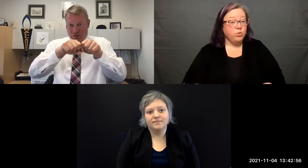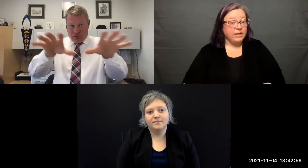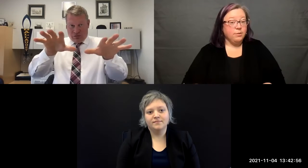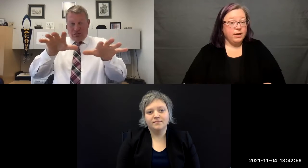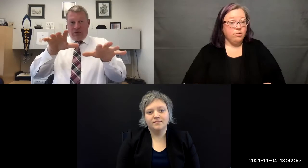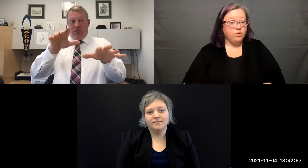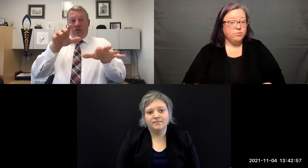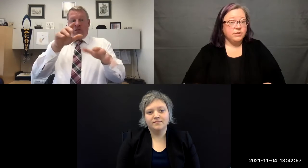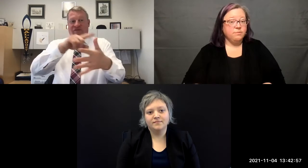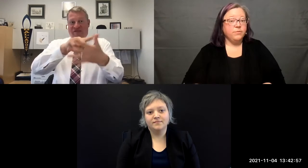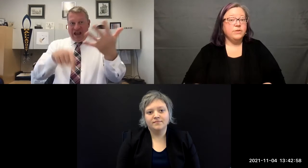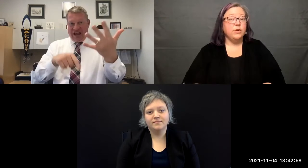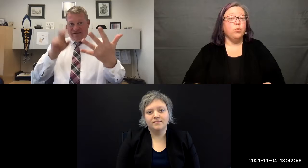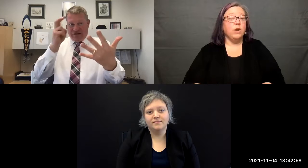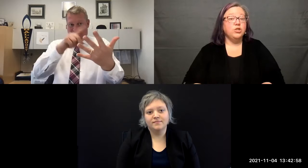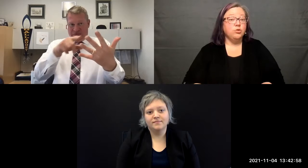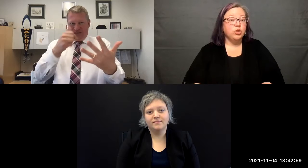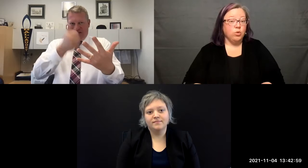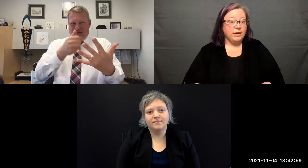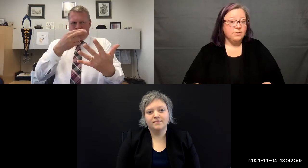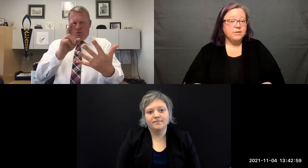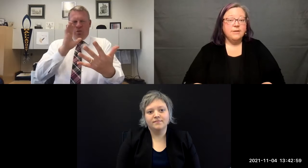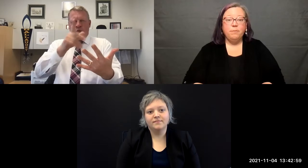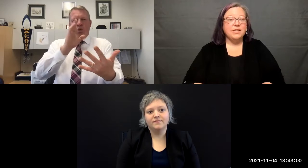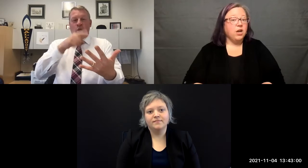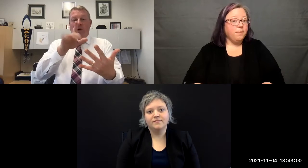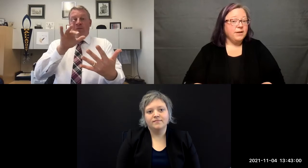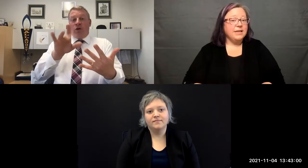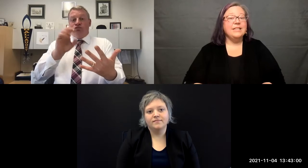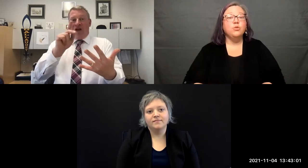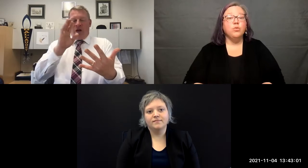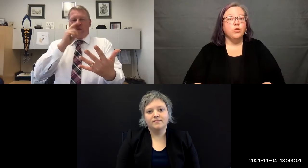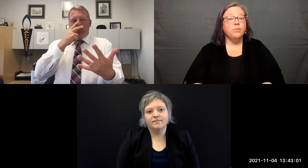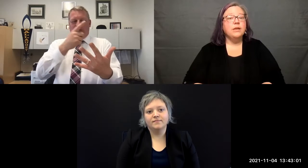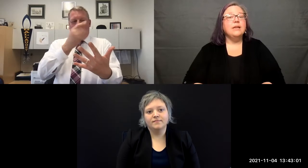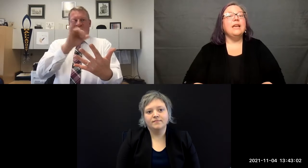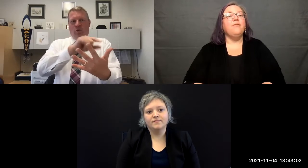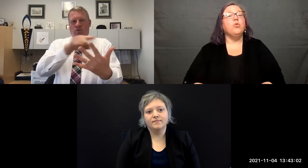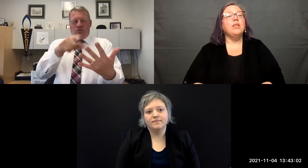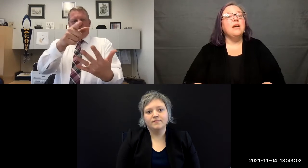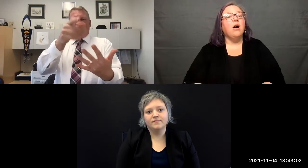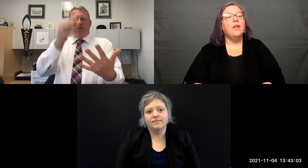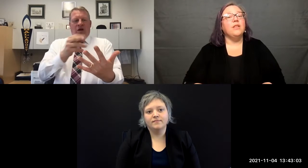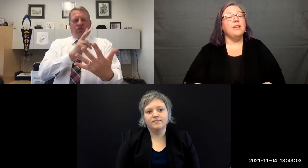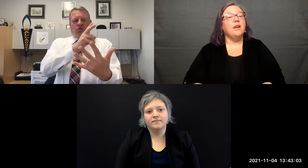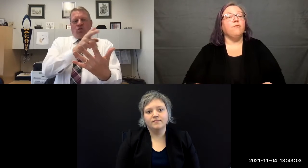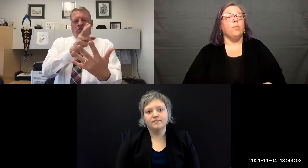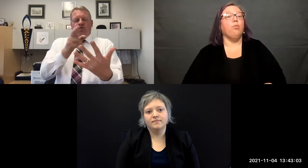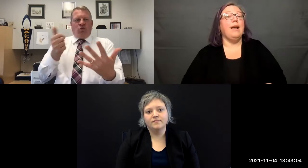between the breakout groups. So once you join, pick a topic, each room. If you click on the link for